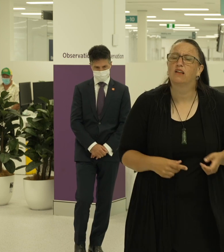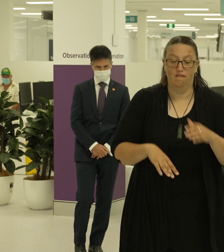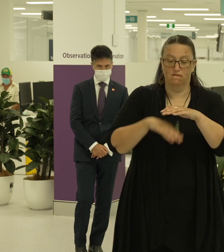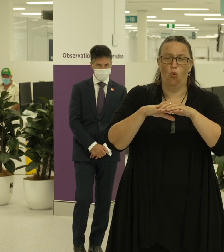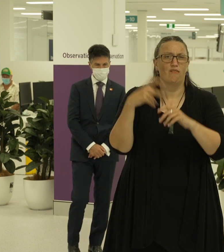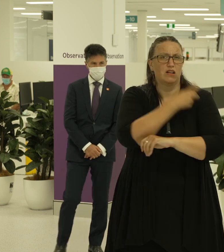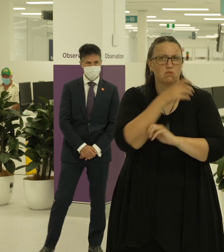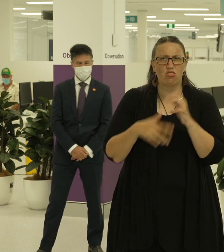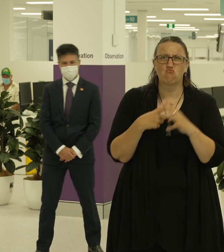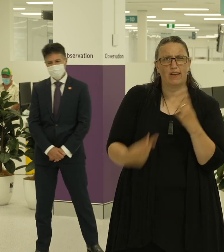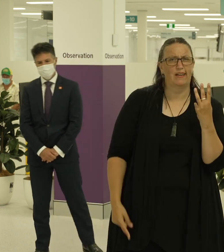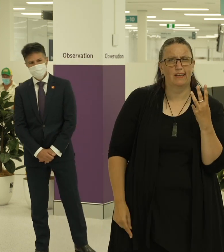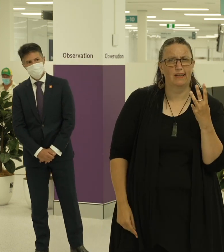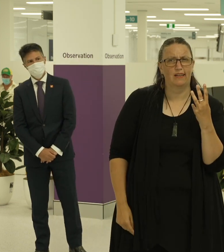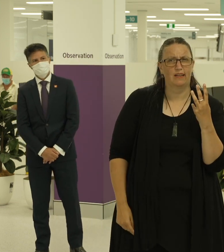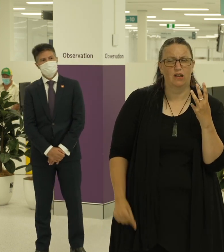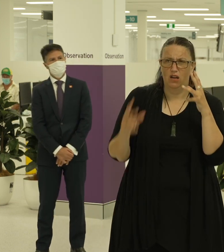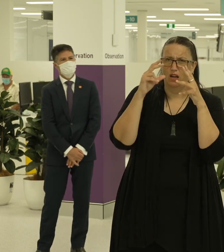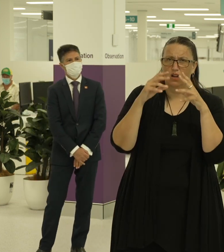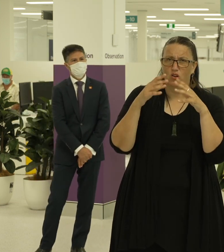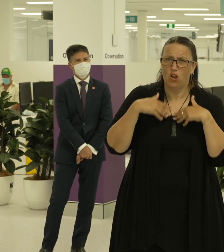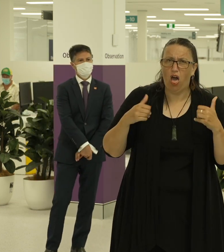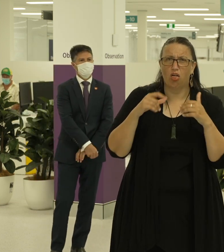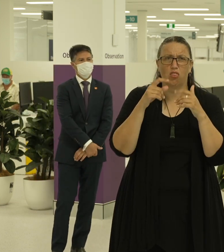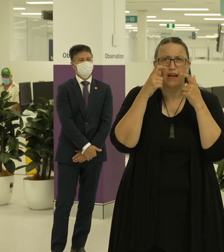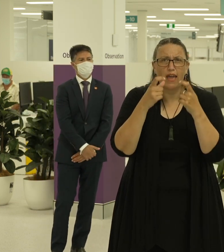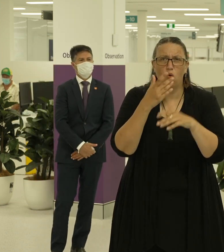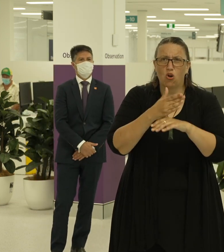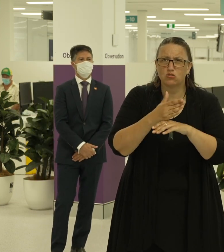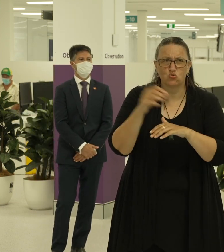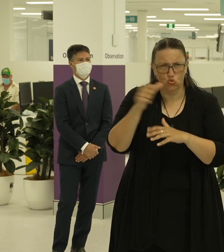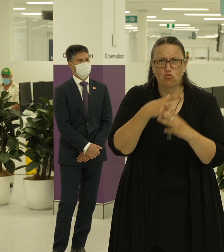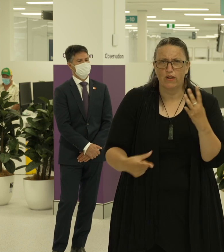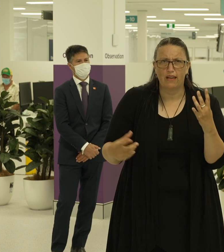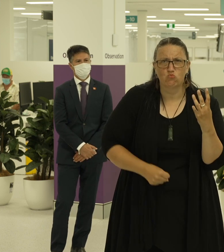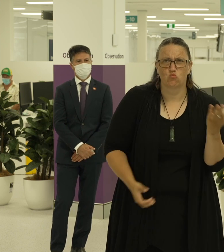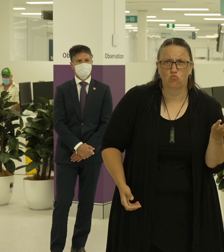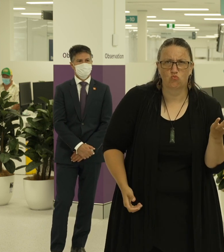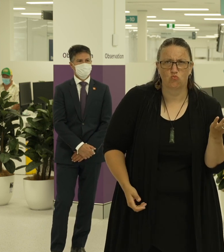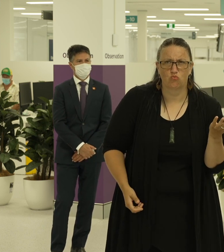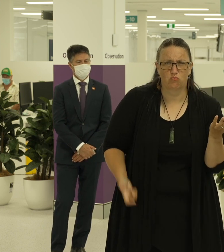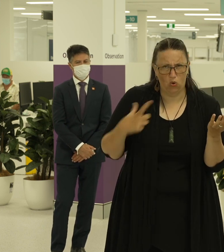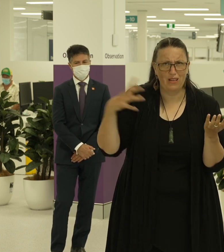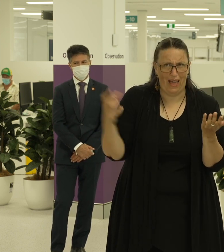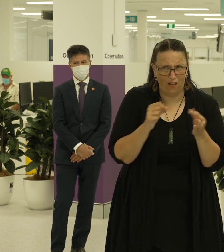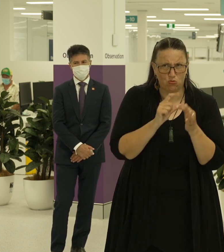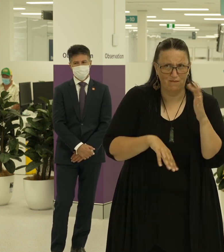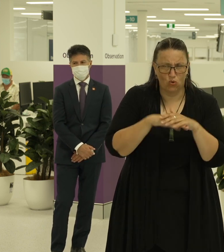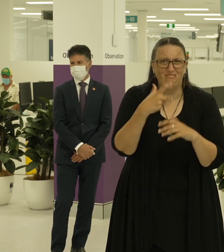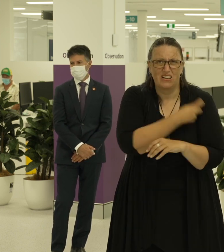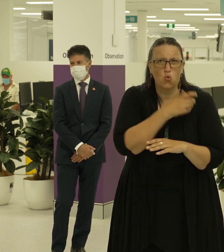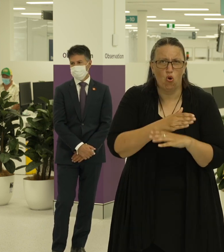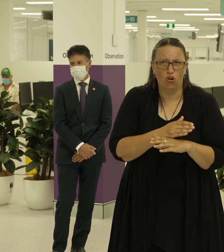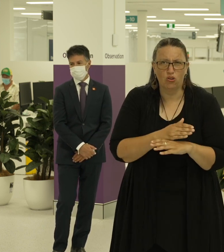3 doses, Yep. won't healthcare staff then need to have 3 doses because they need to be fully vaccinated to work now?